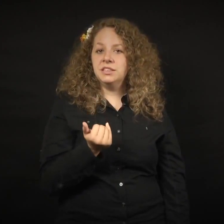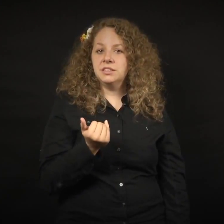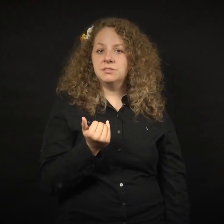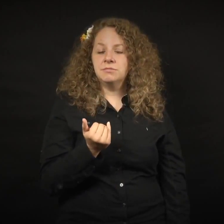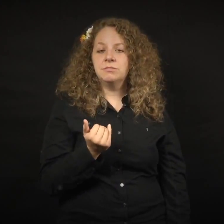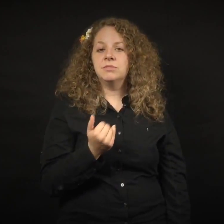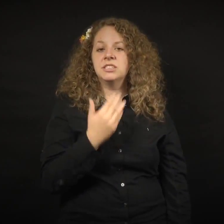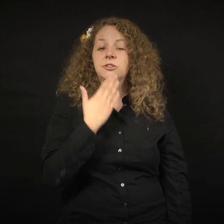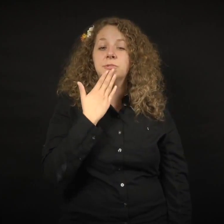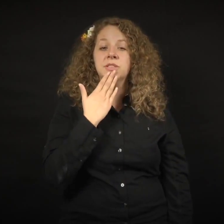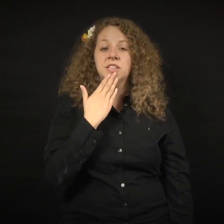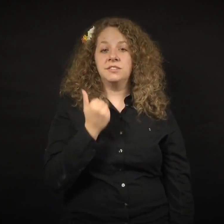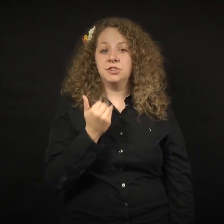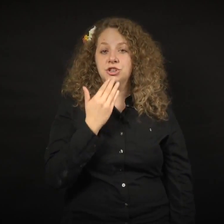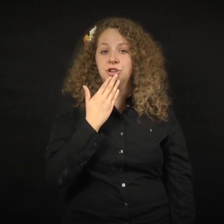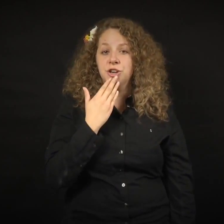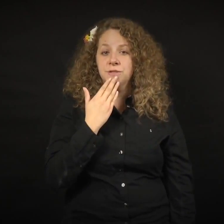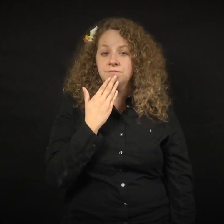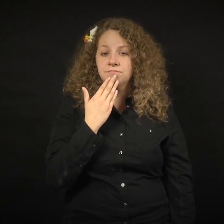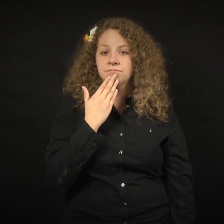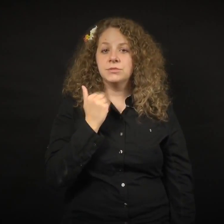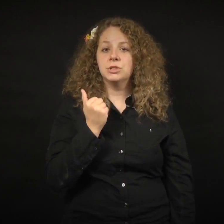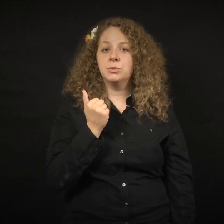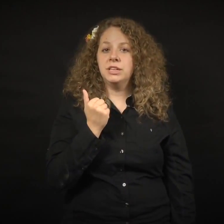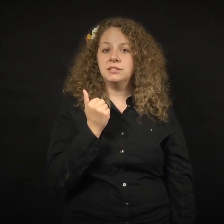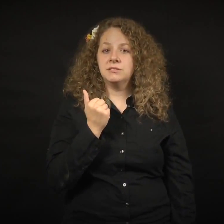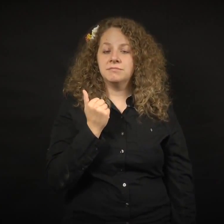Sweet. This can also be the sign for sugar. Sweet.